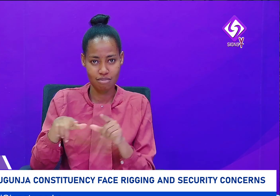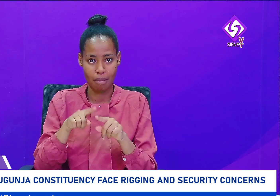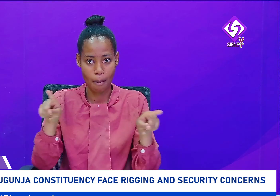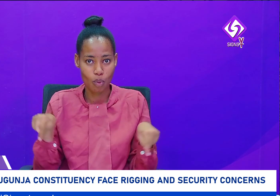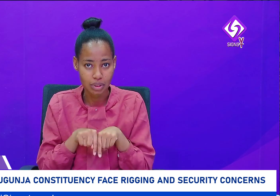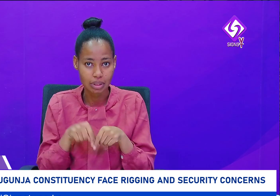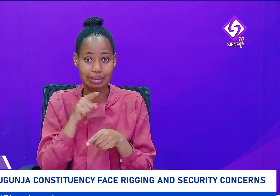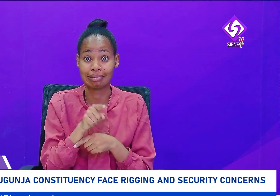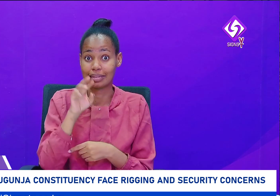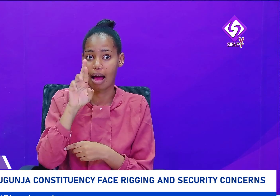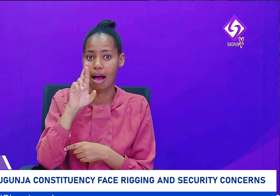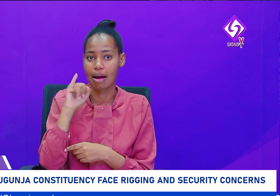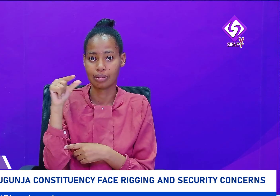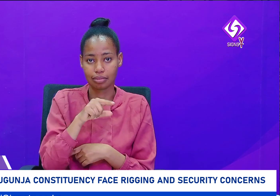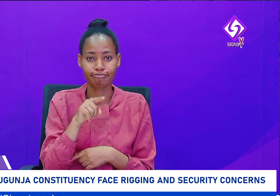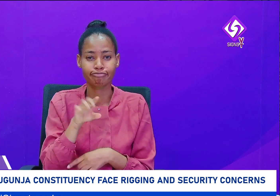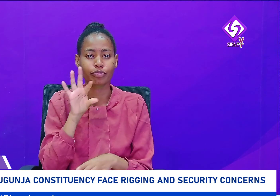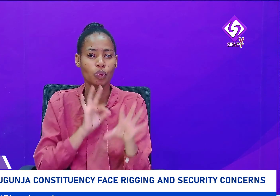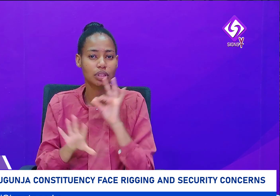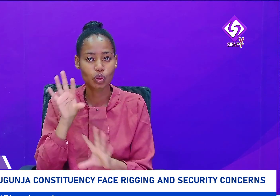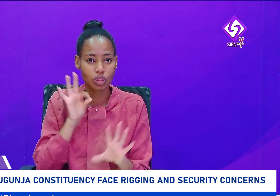This comes amid allegations of a plot